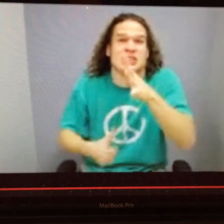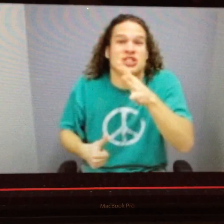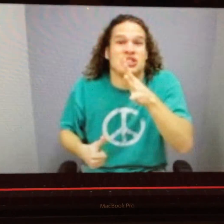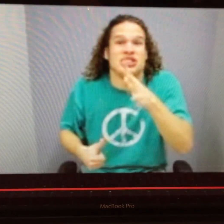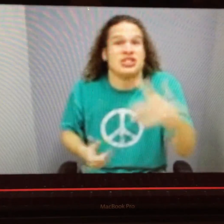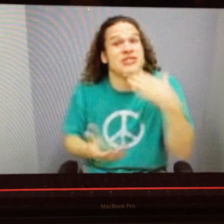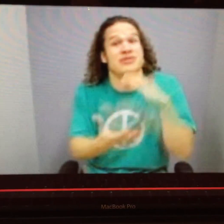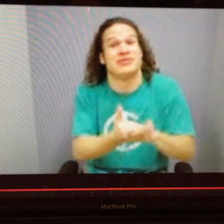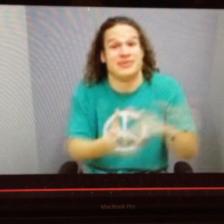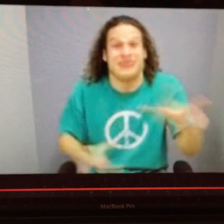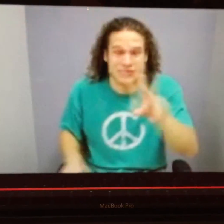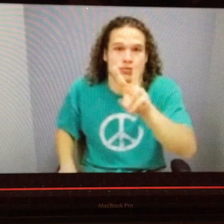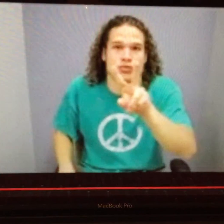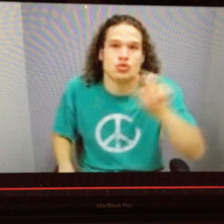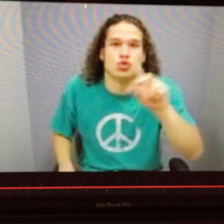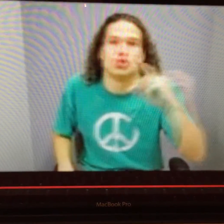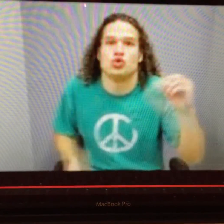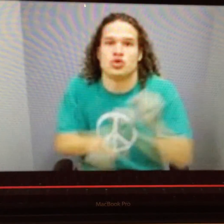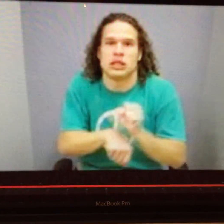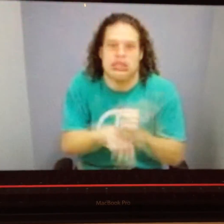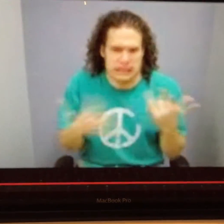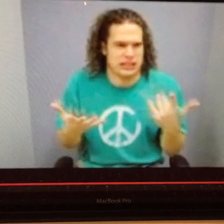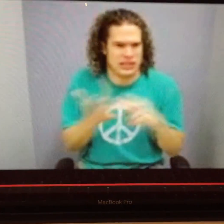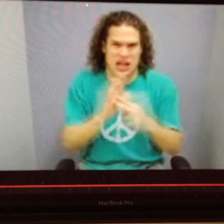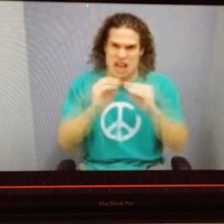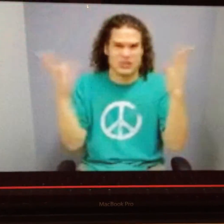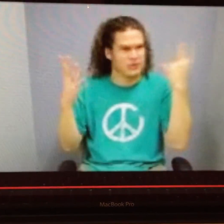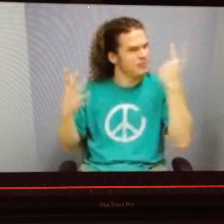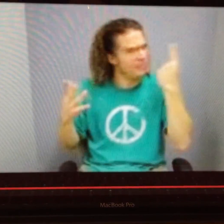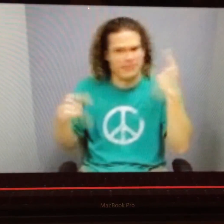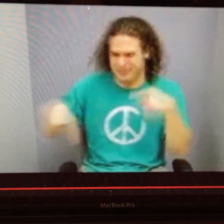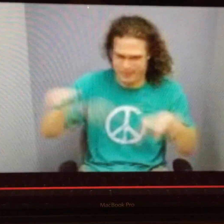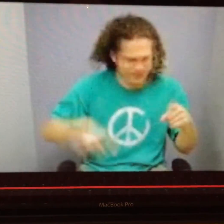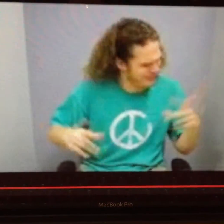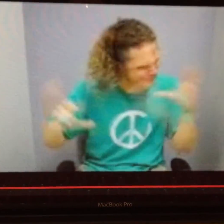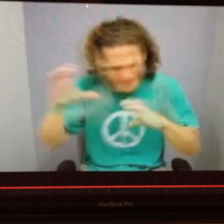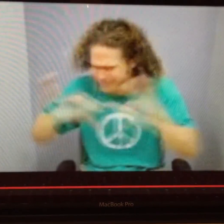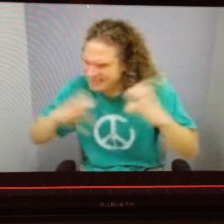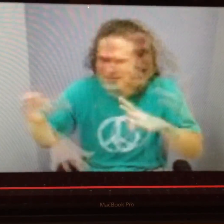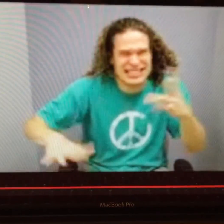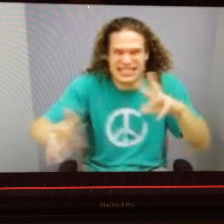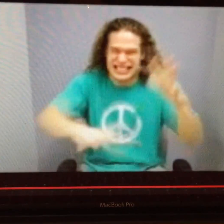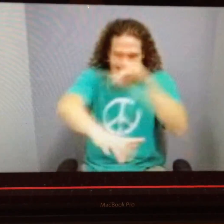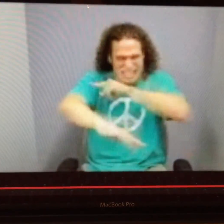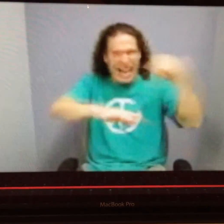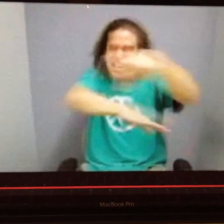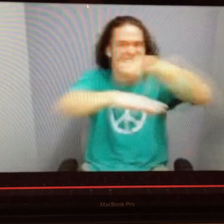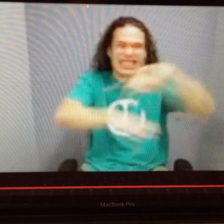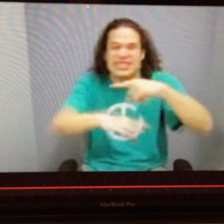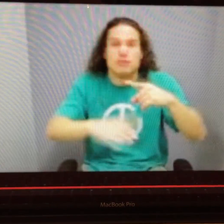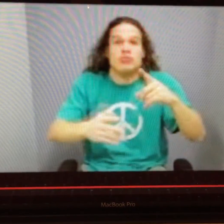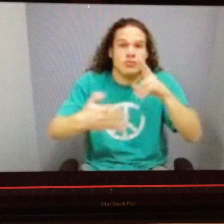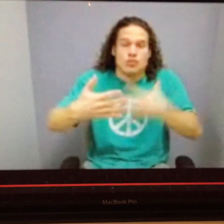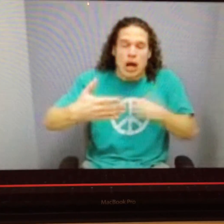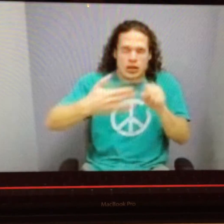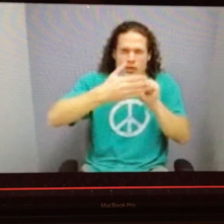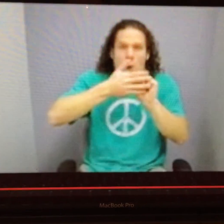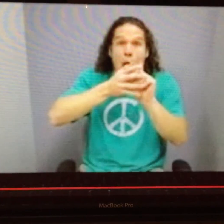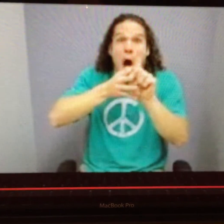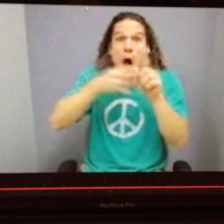She didn't know what to do. So she thought about the voodoo. She thought maybe she could do something with the doll. So she was scrounging around in